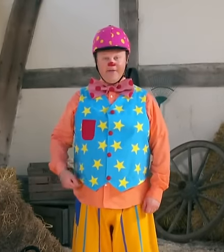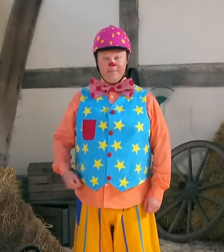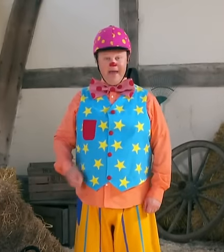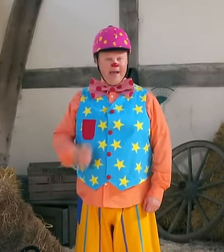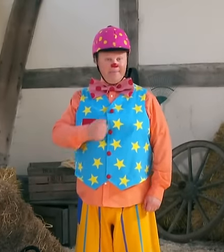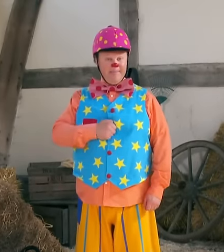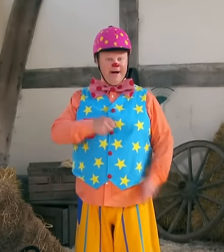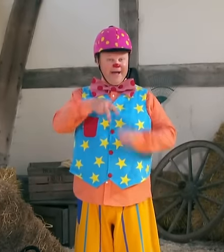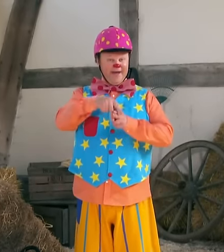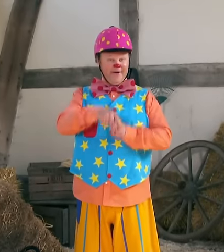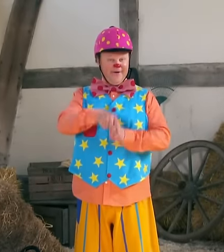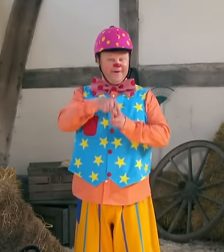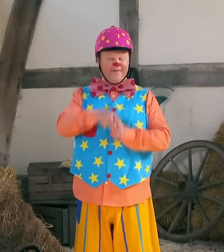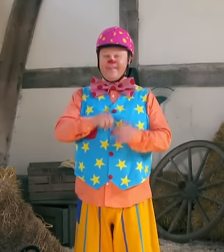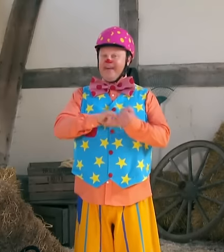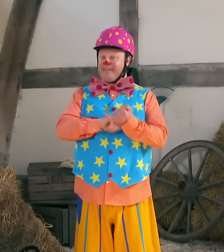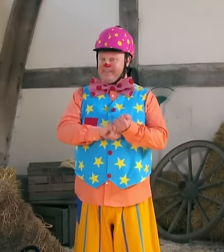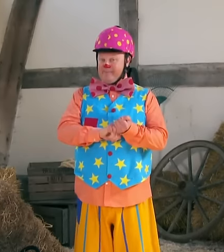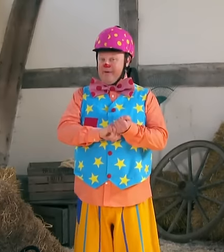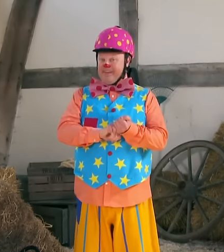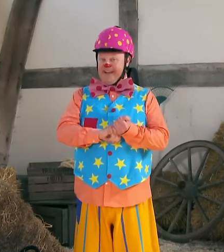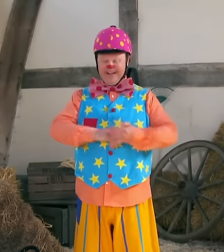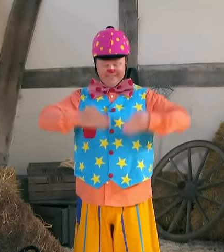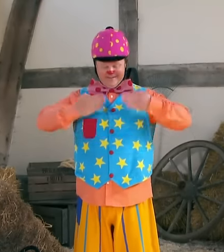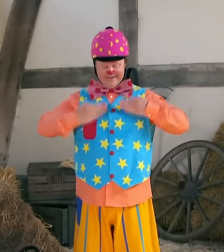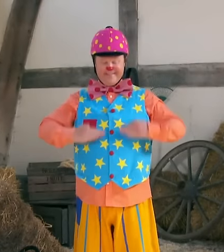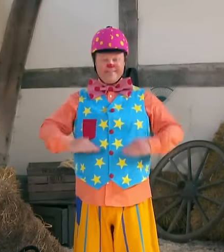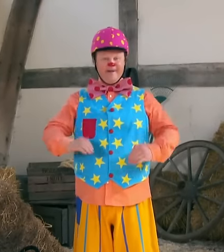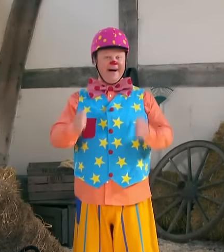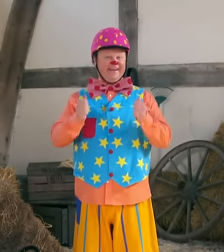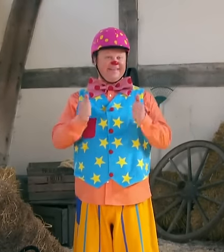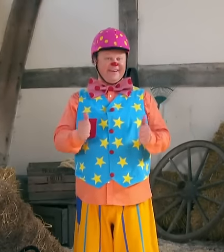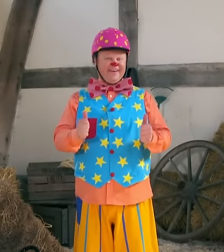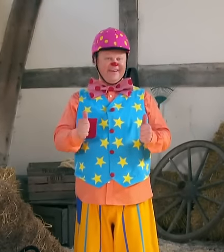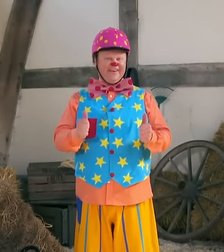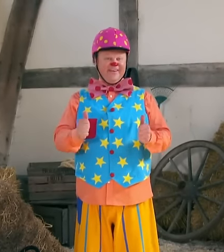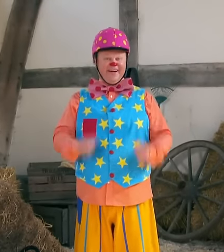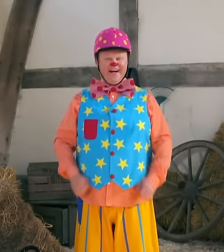to make my horse, Spotty, look very smart too.